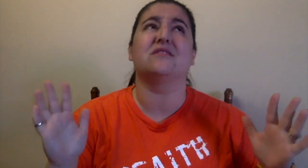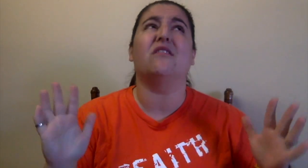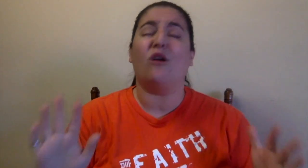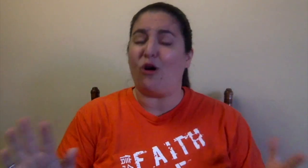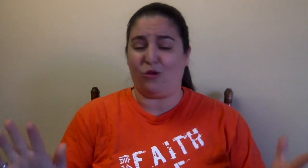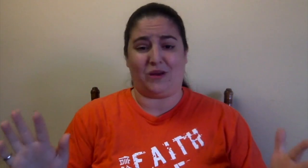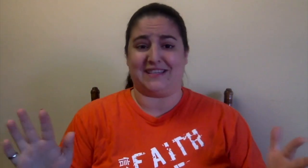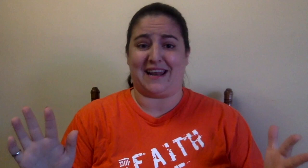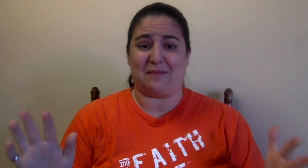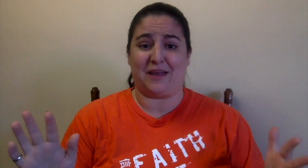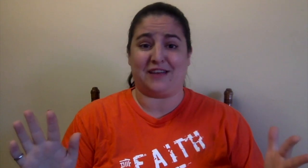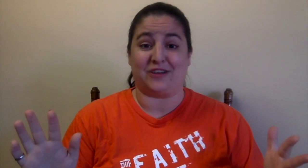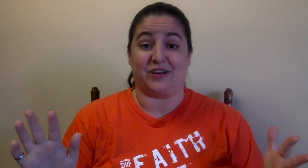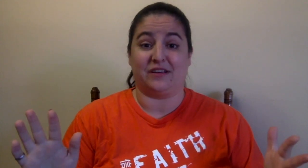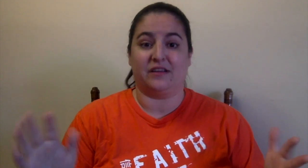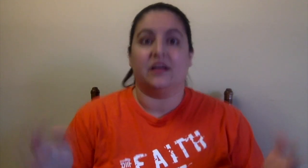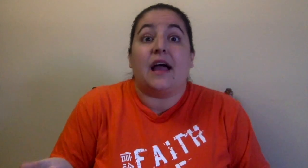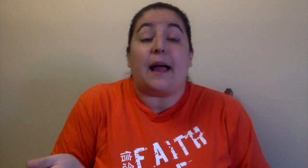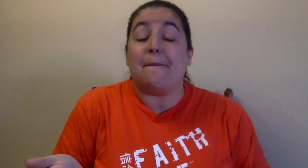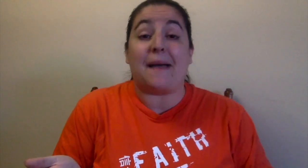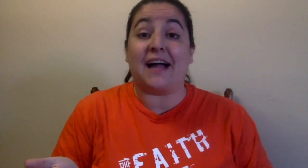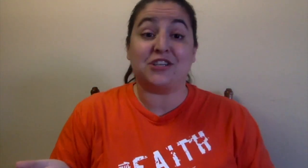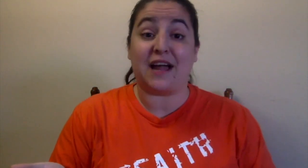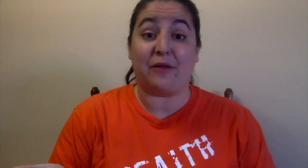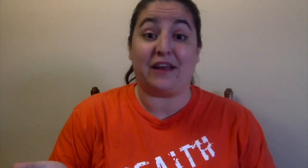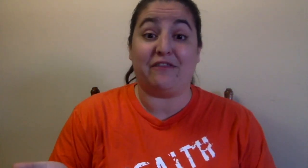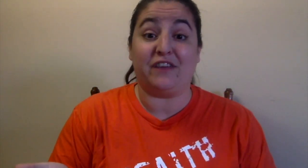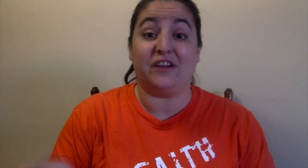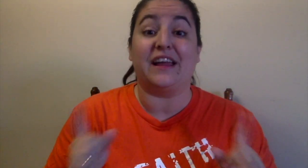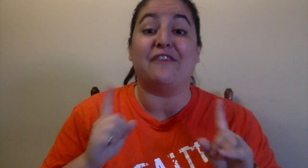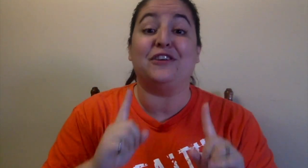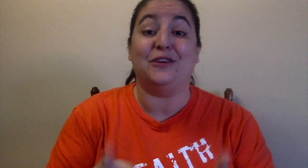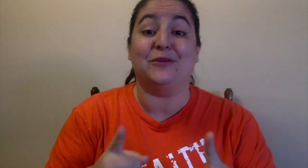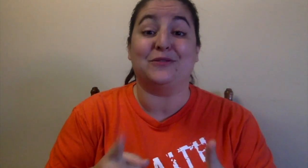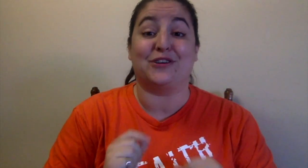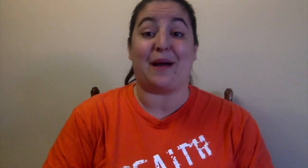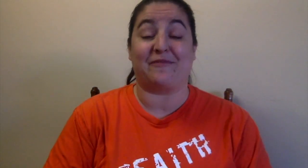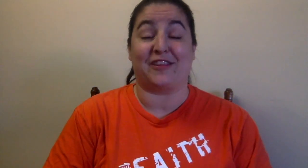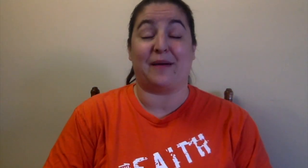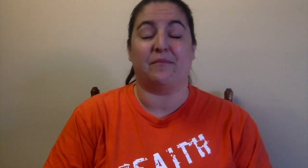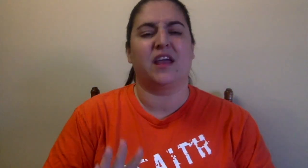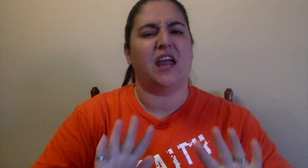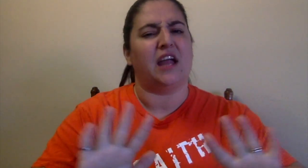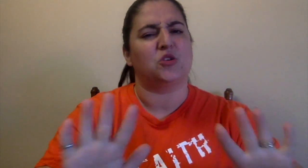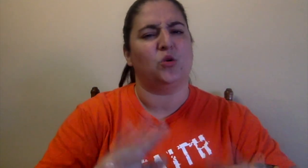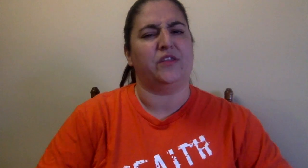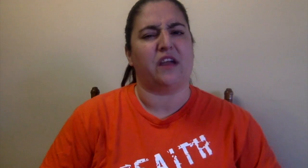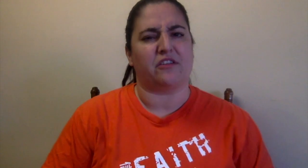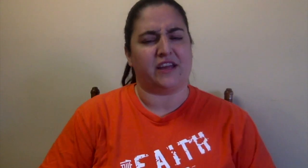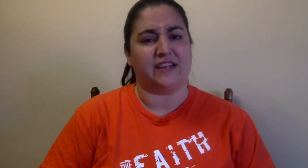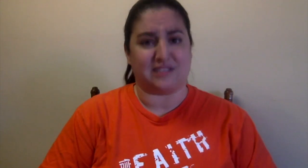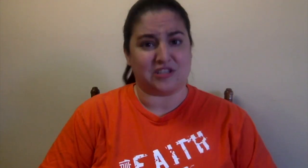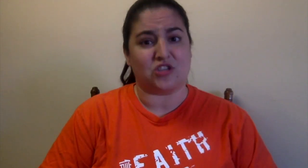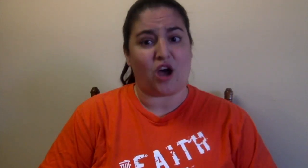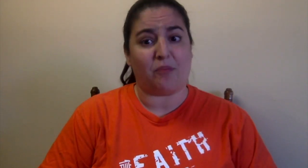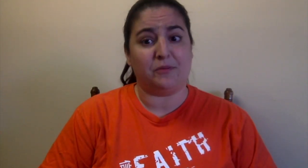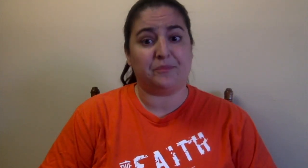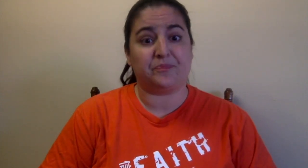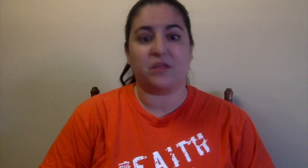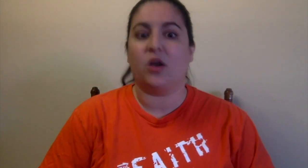me. Friends stand up for one another. Let's think about what this might look like in your